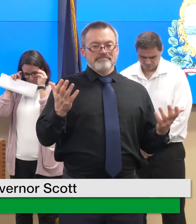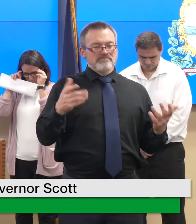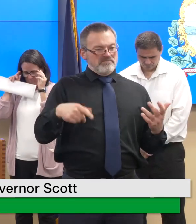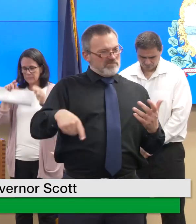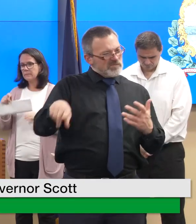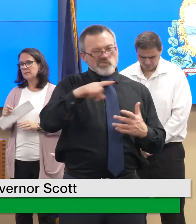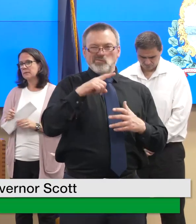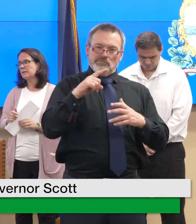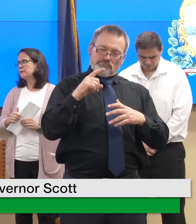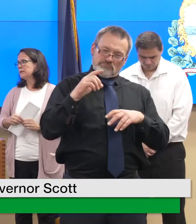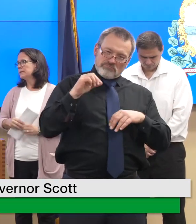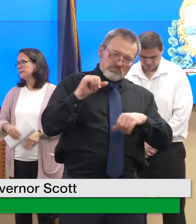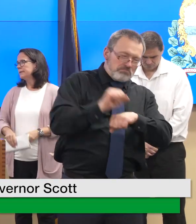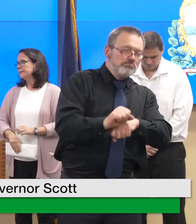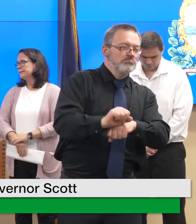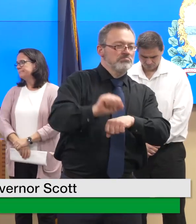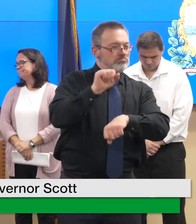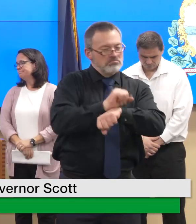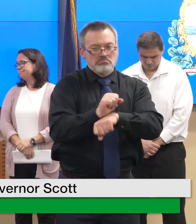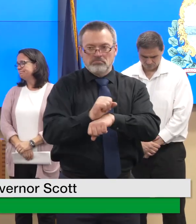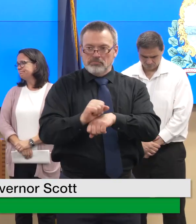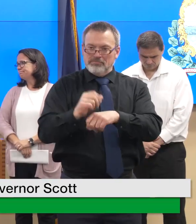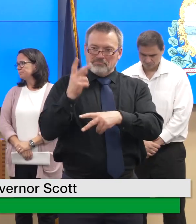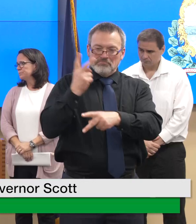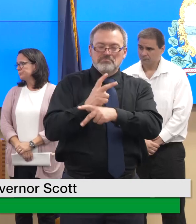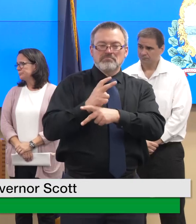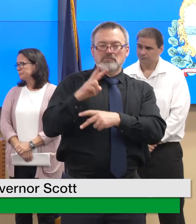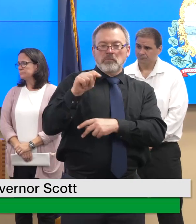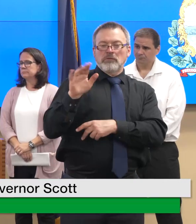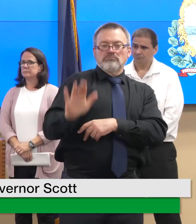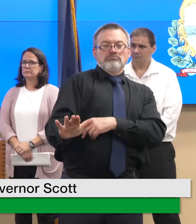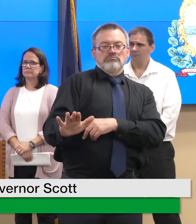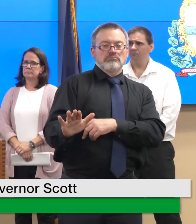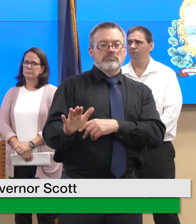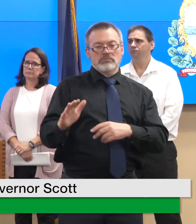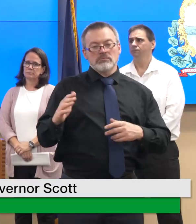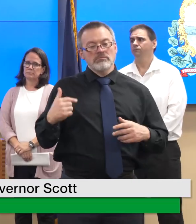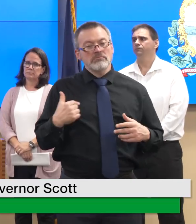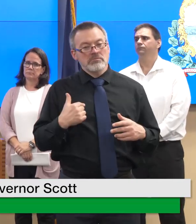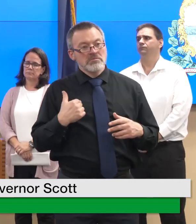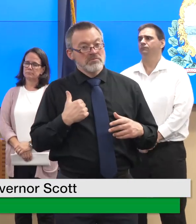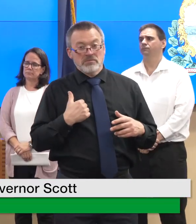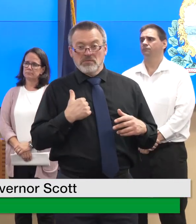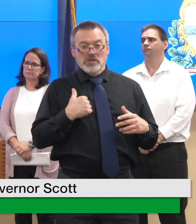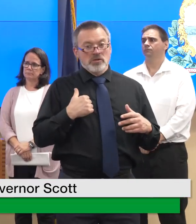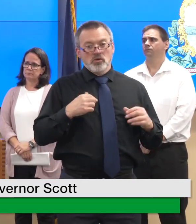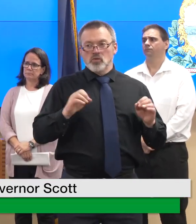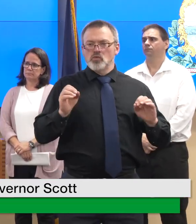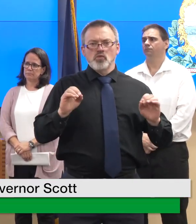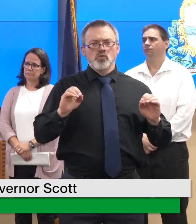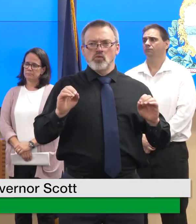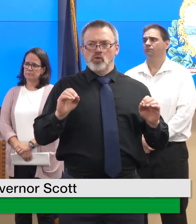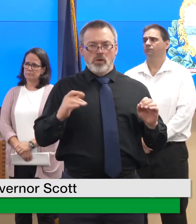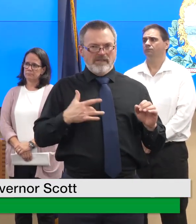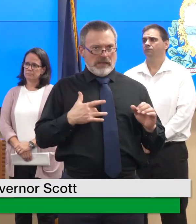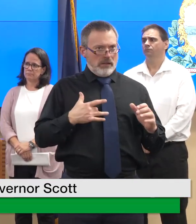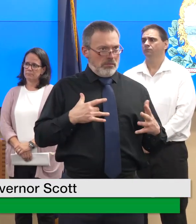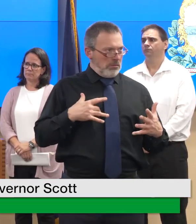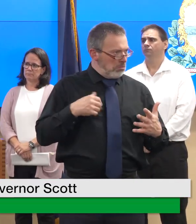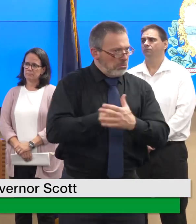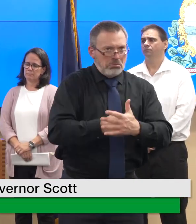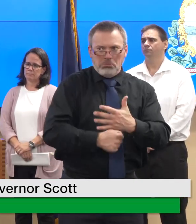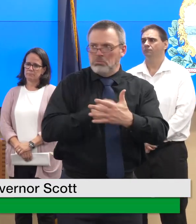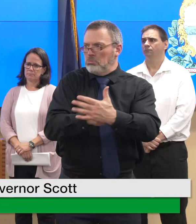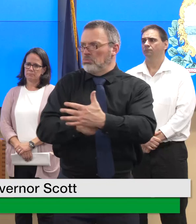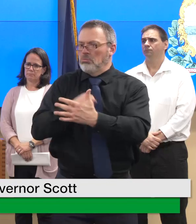as Commissioner Morrison has said, I don't believe we've had any failures in that respect. They're always ready to go. If